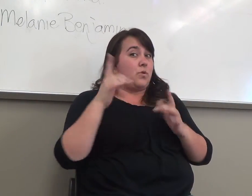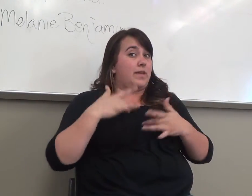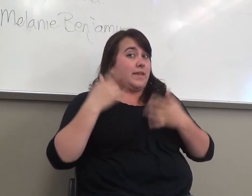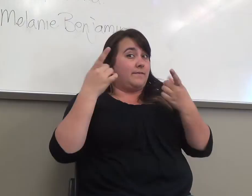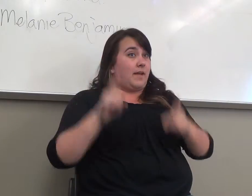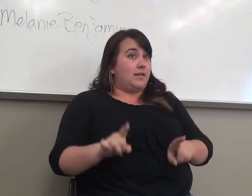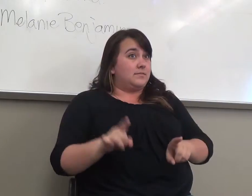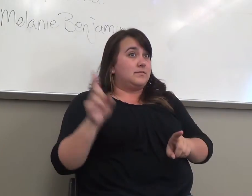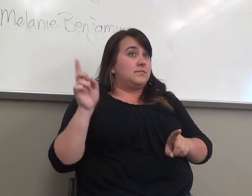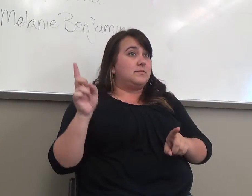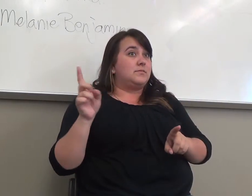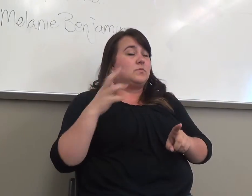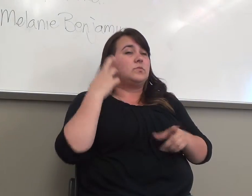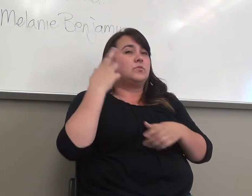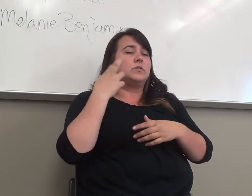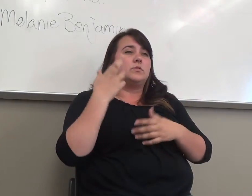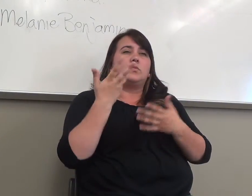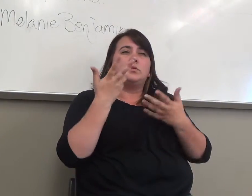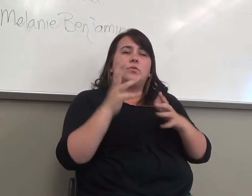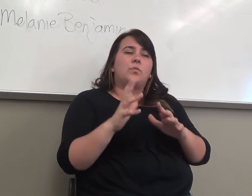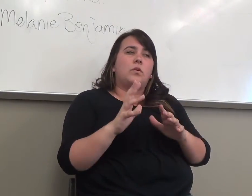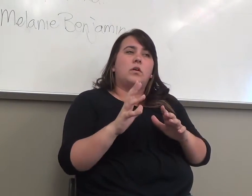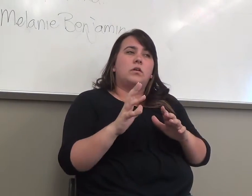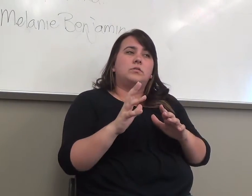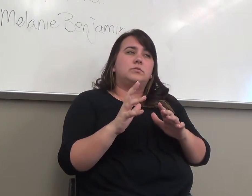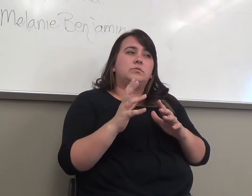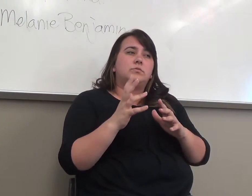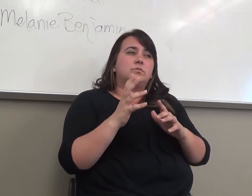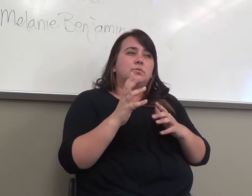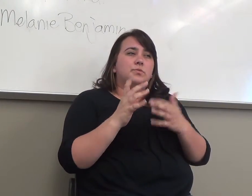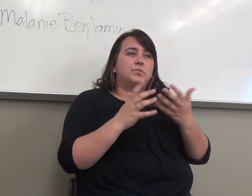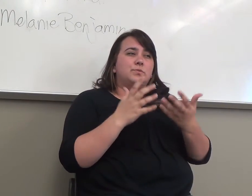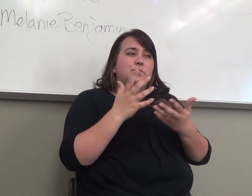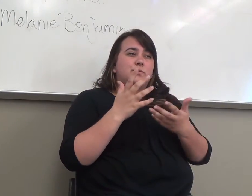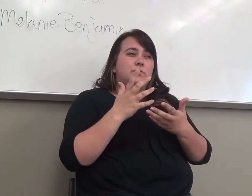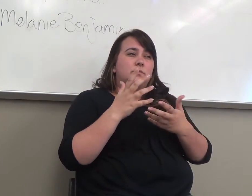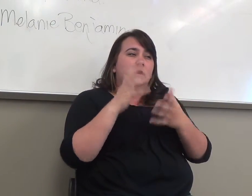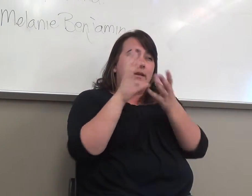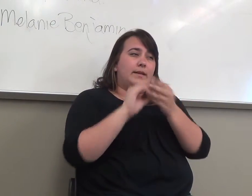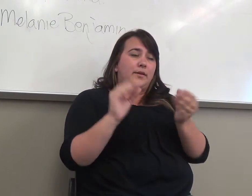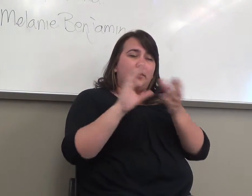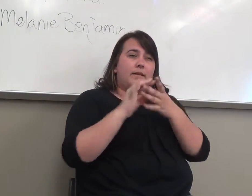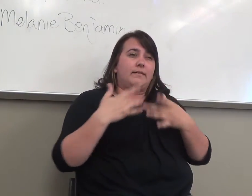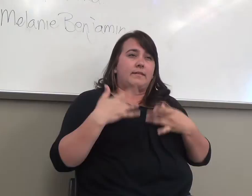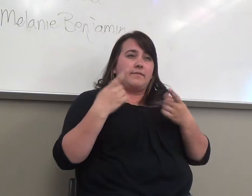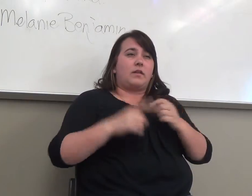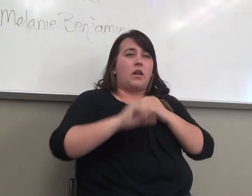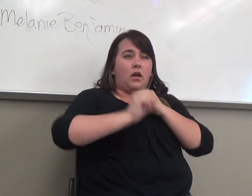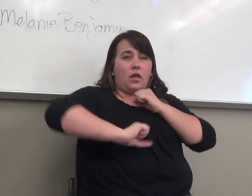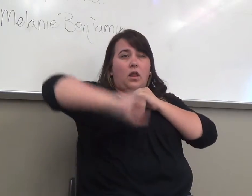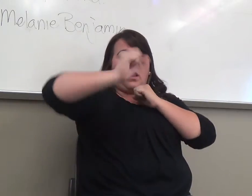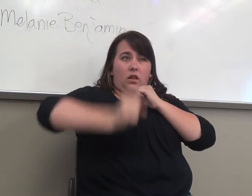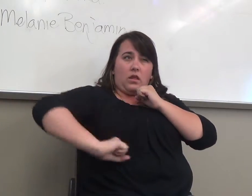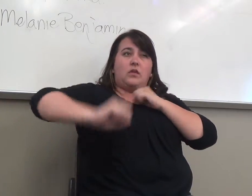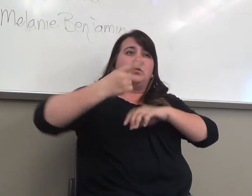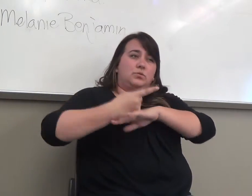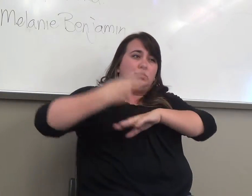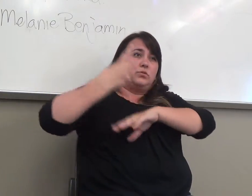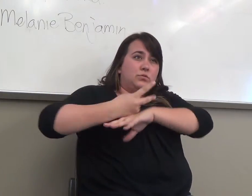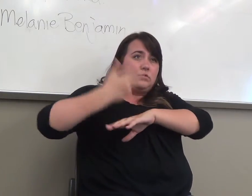we don't want to try to narrate an event that goes on for days and days, or even